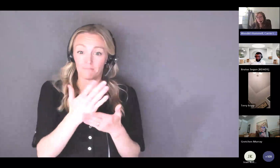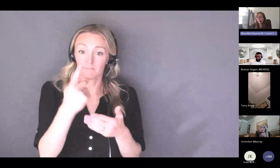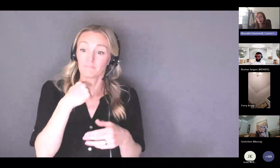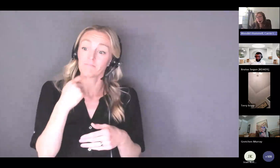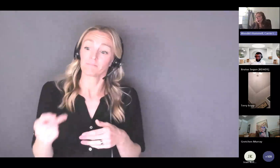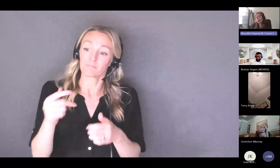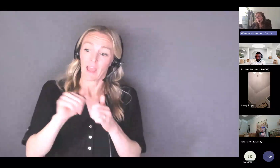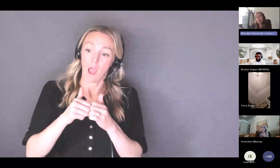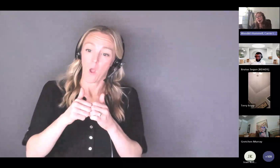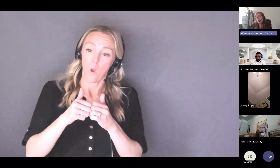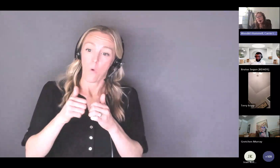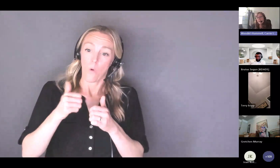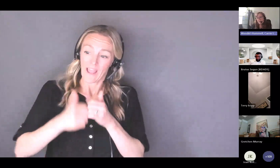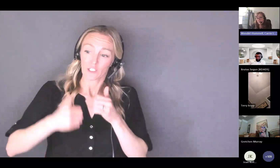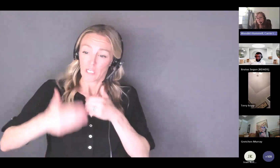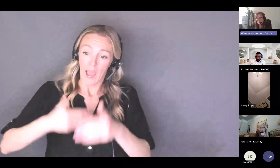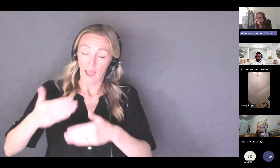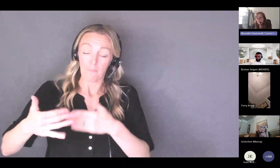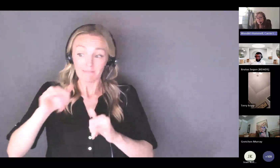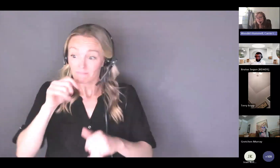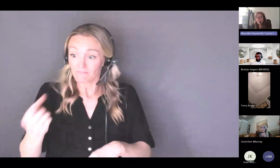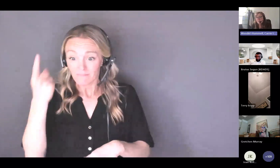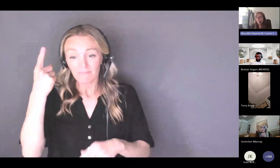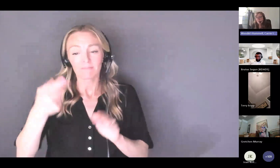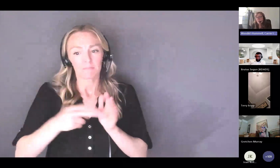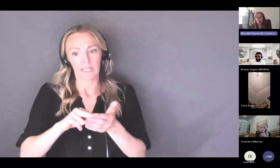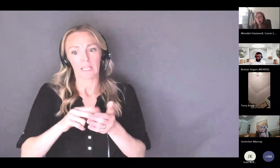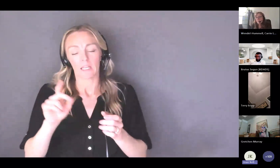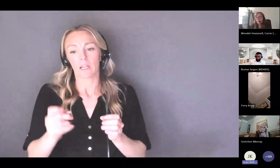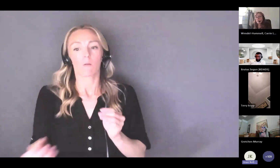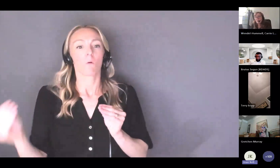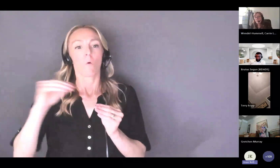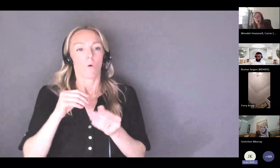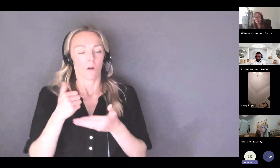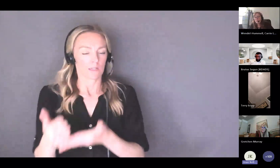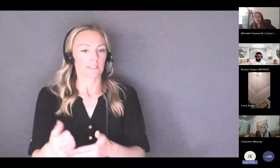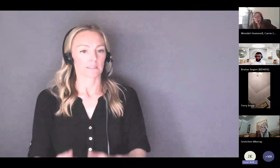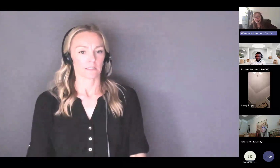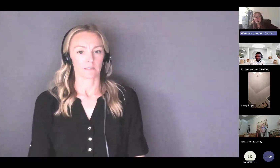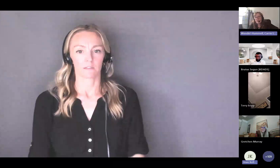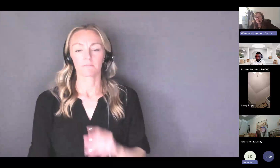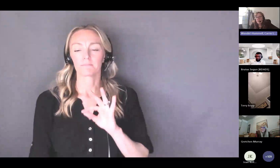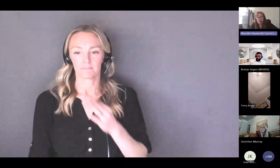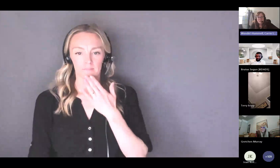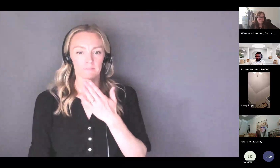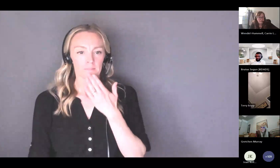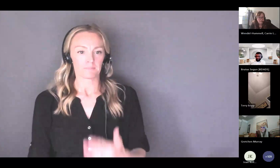don't understand and do it, then we're talking about higher levels of assistance. Okay. Thank you so much.